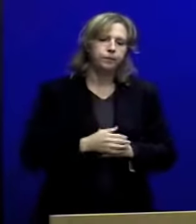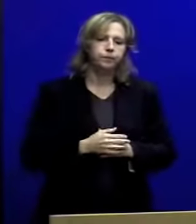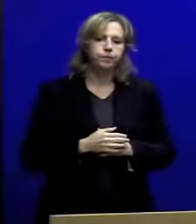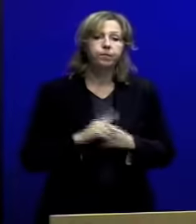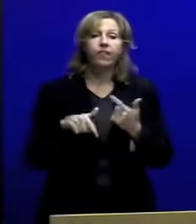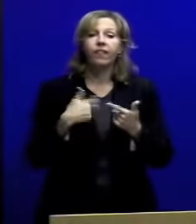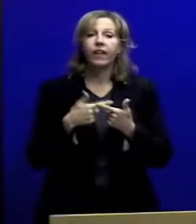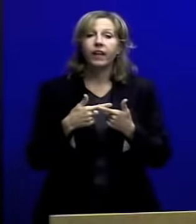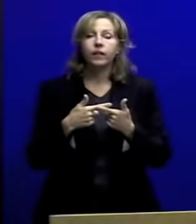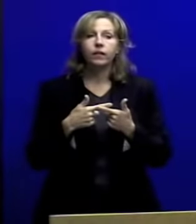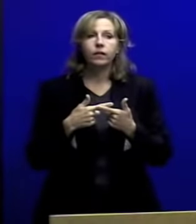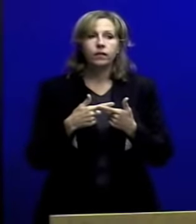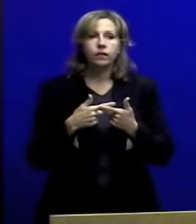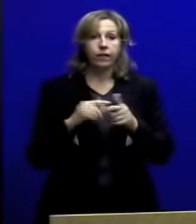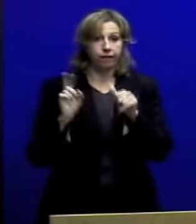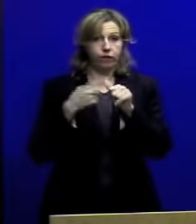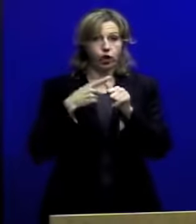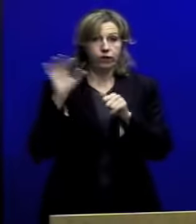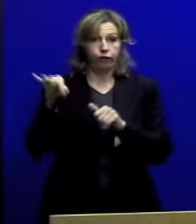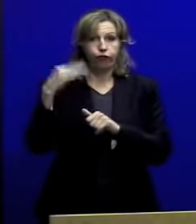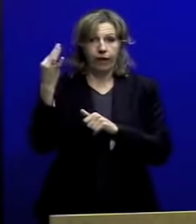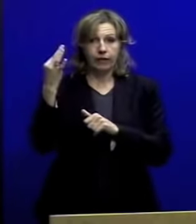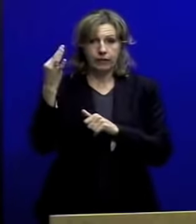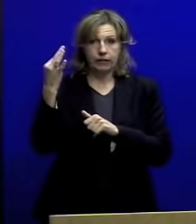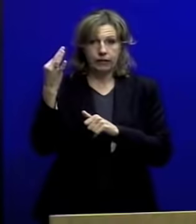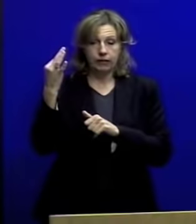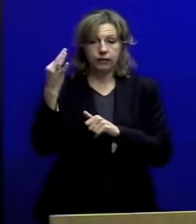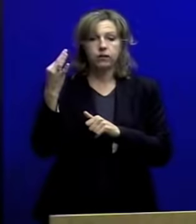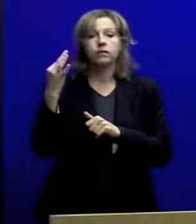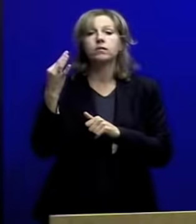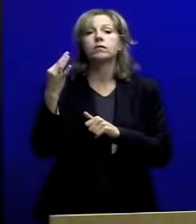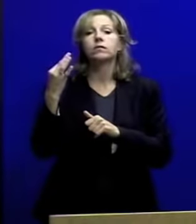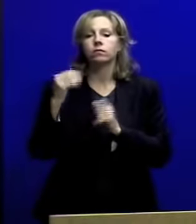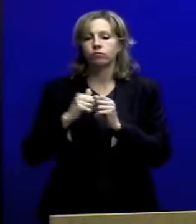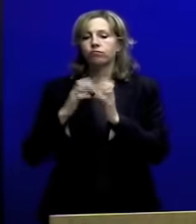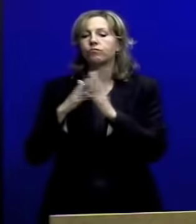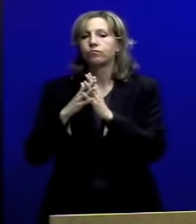developed, first in France and then in England.